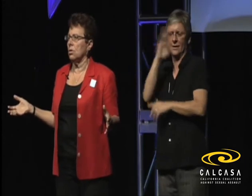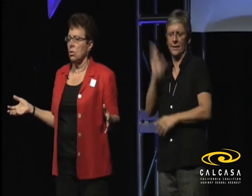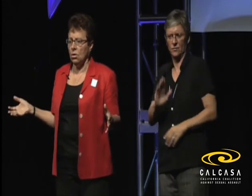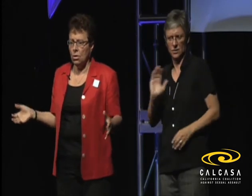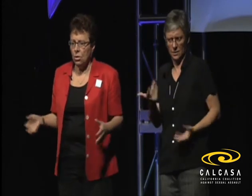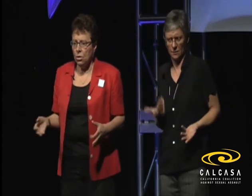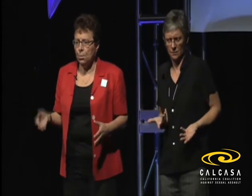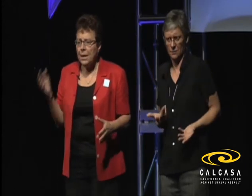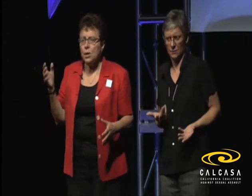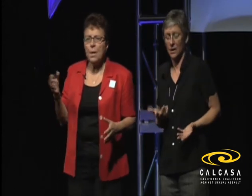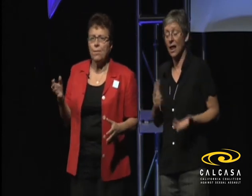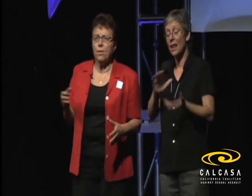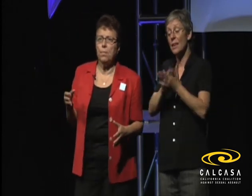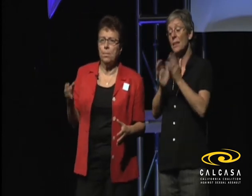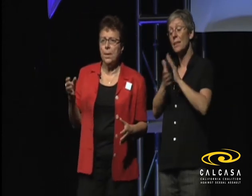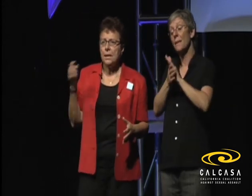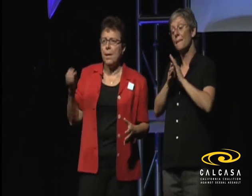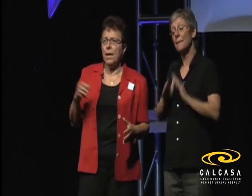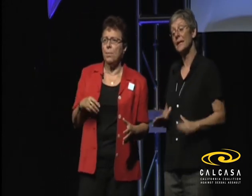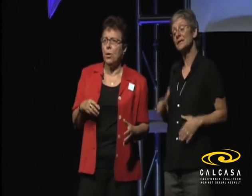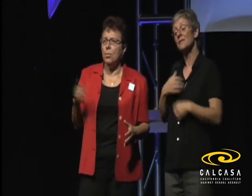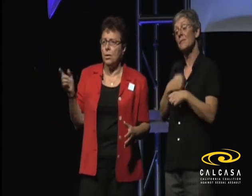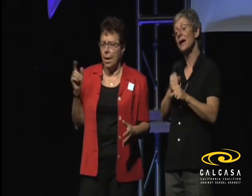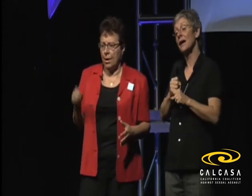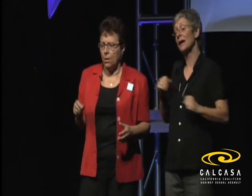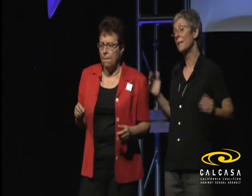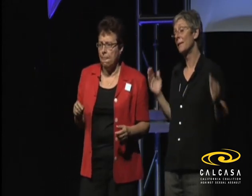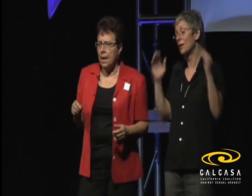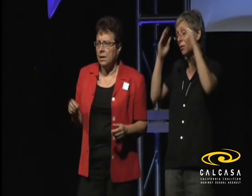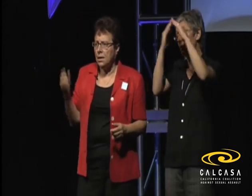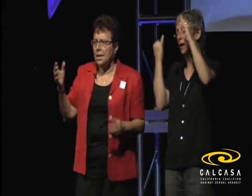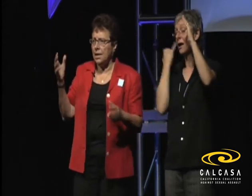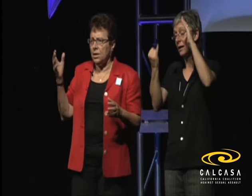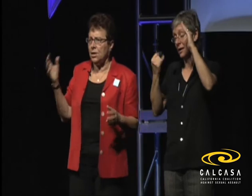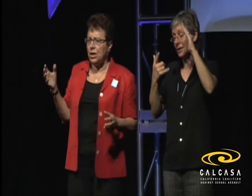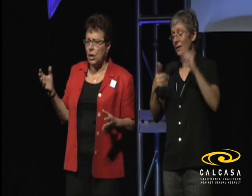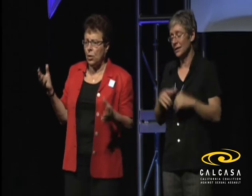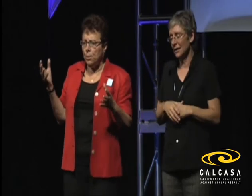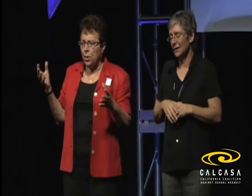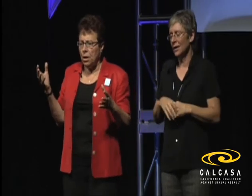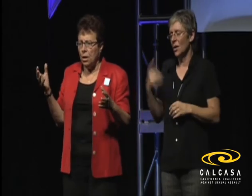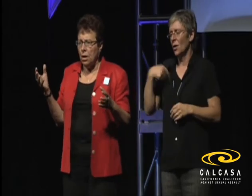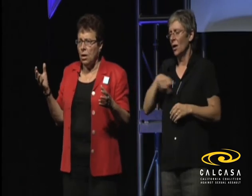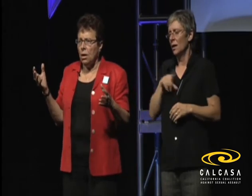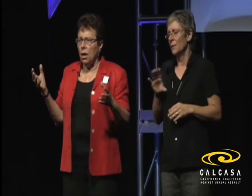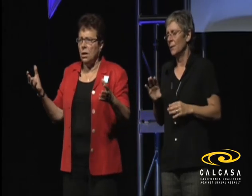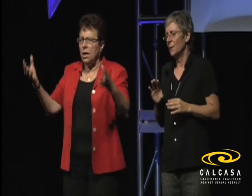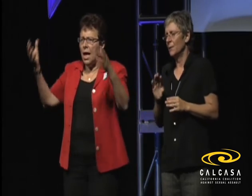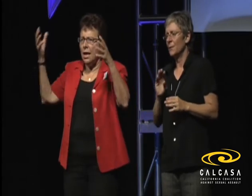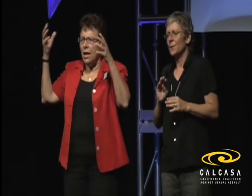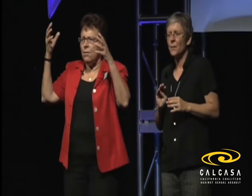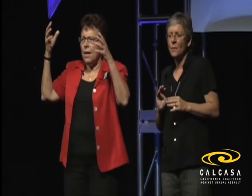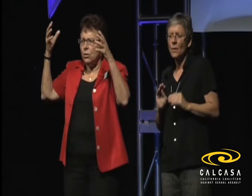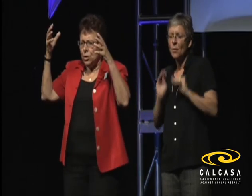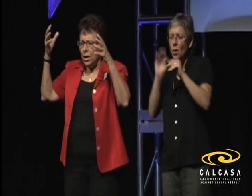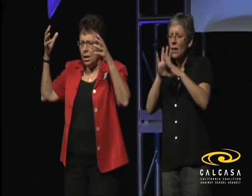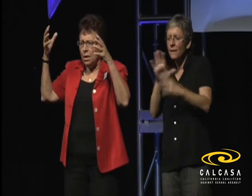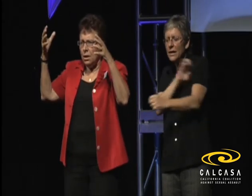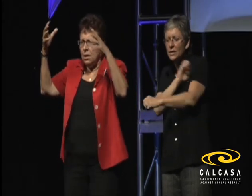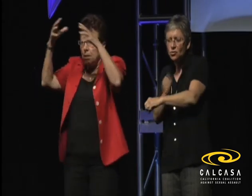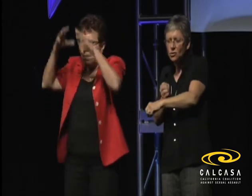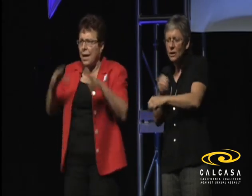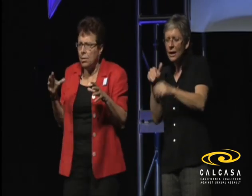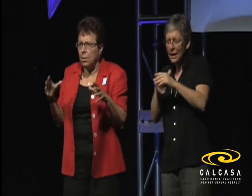wars. The peacemaking pyramid model suggests that we put a lot of